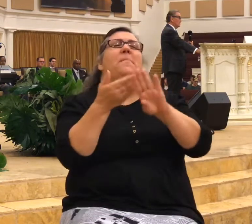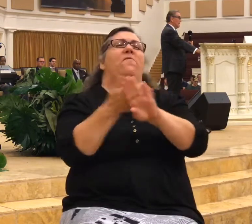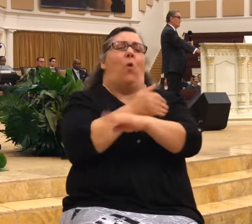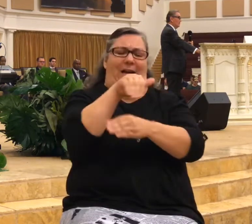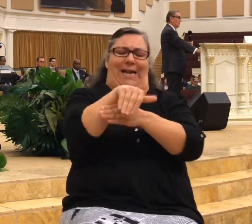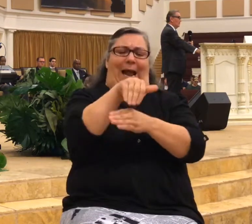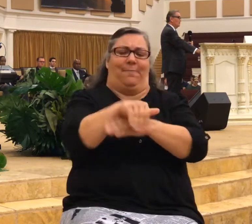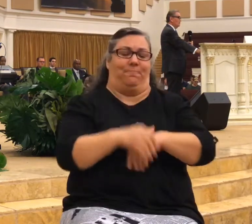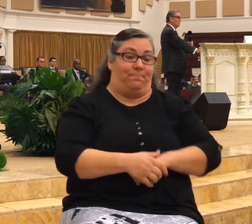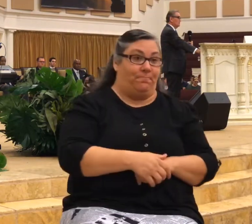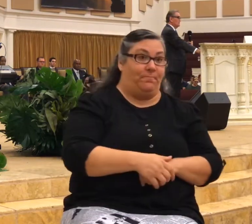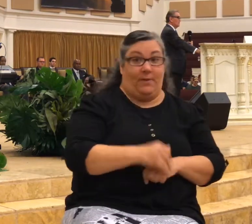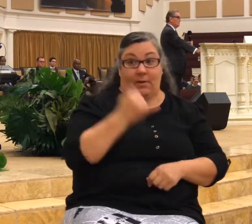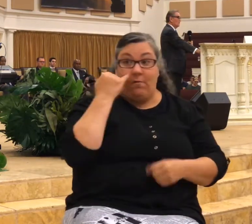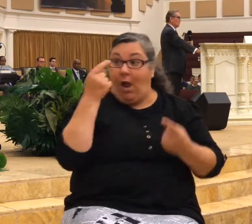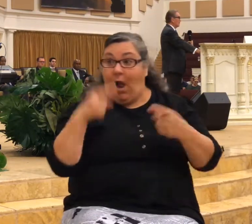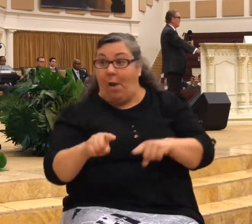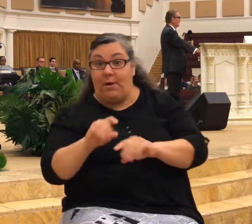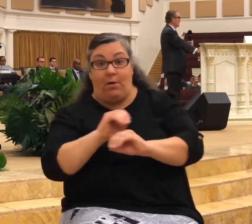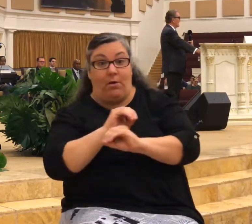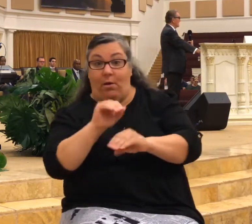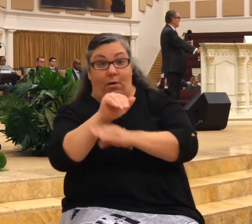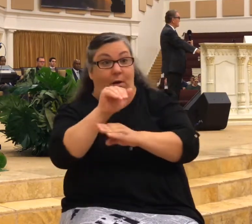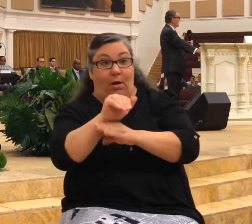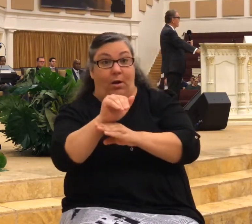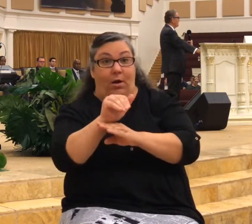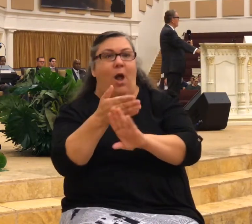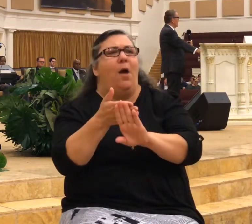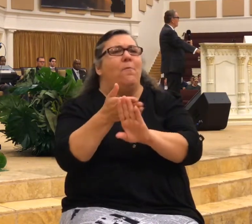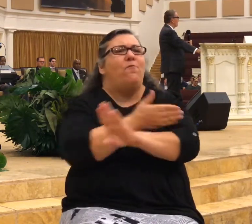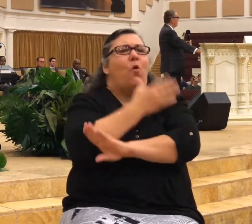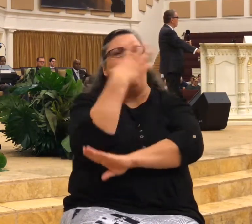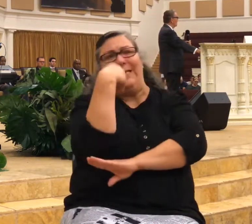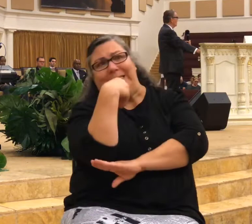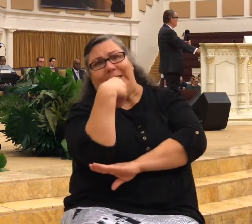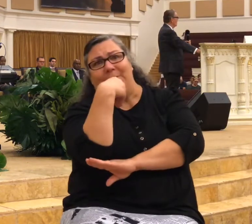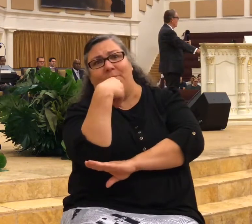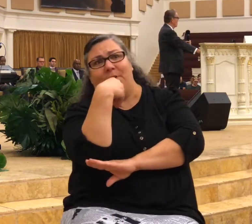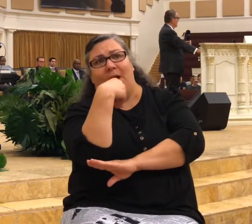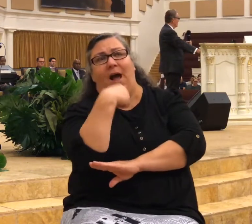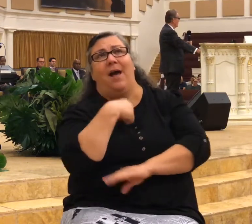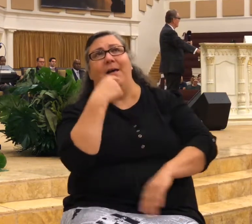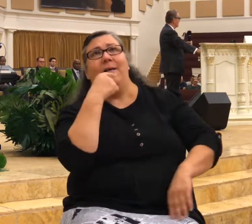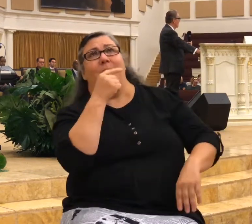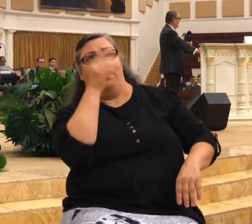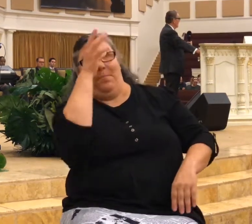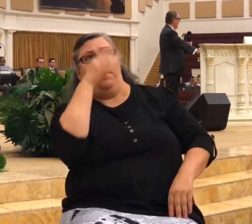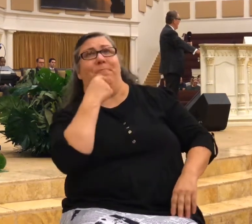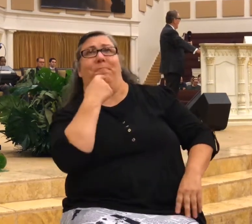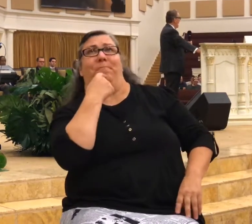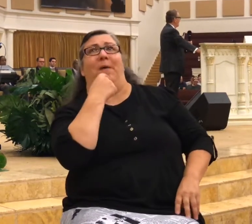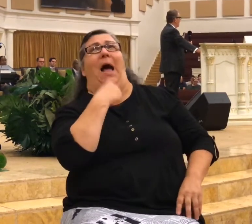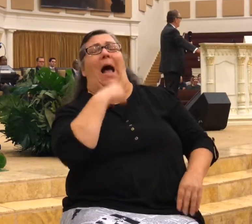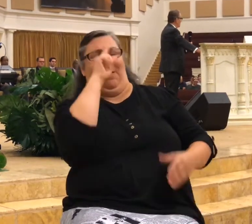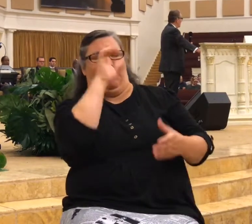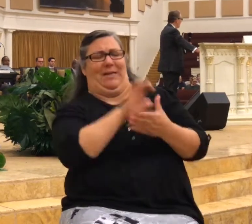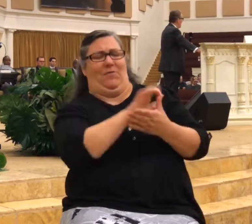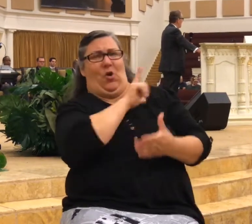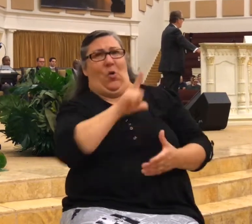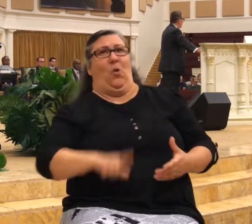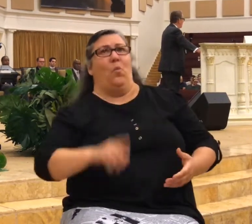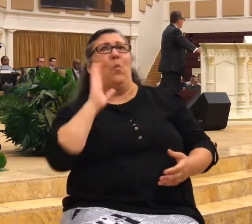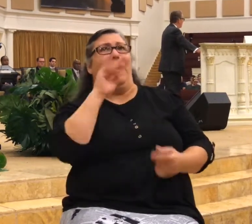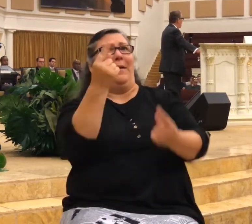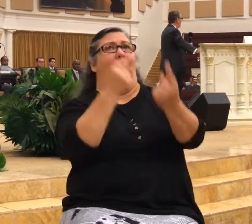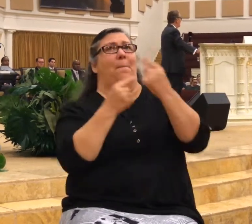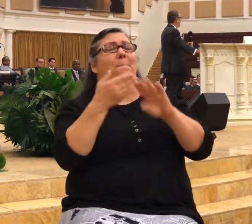come before nightfall, before going to bed, I say, surely the Lord will come before morning. I believe that